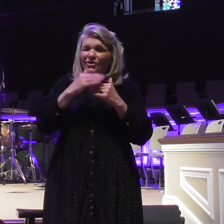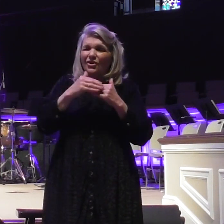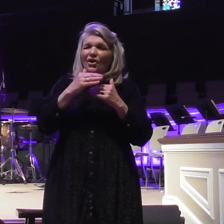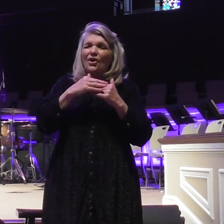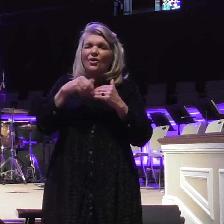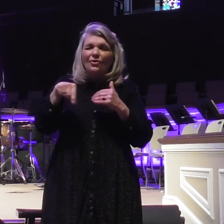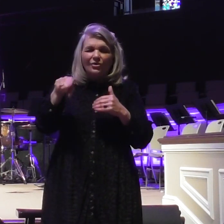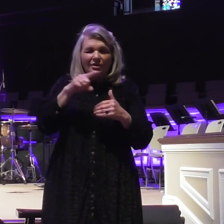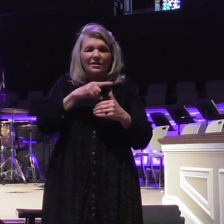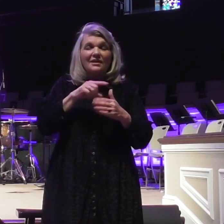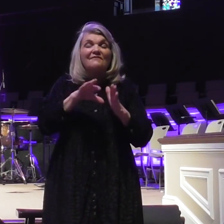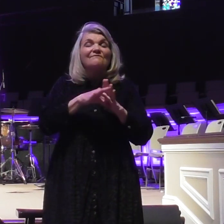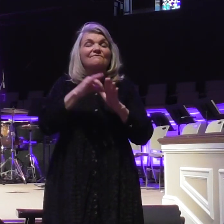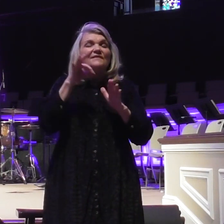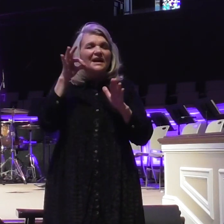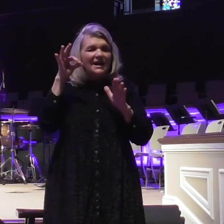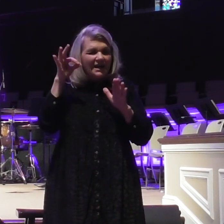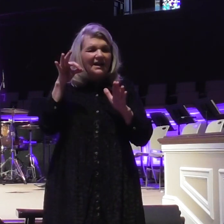body. And God, then finally,